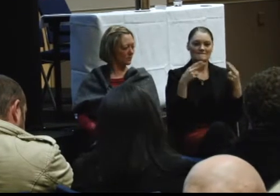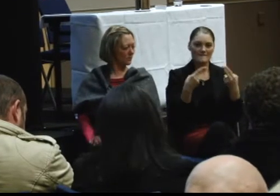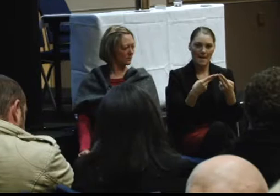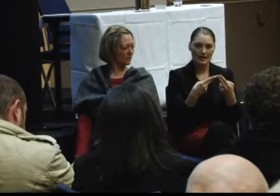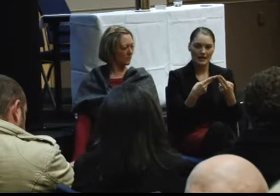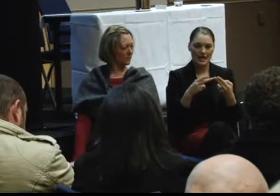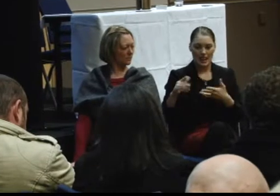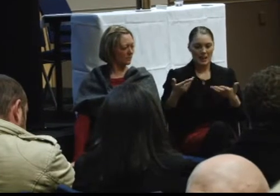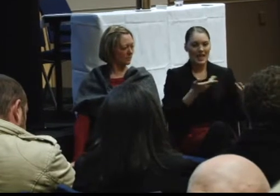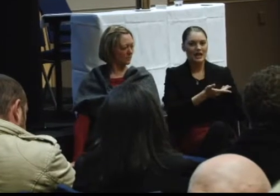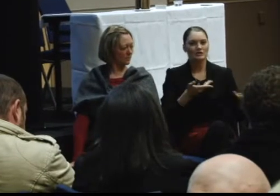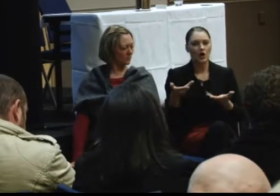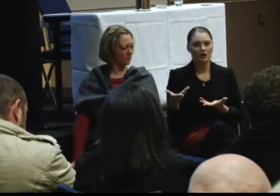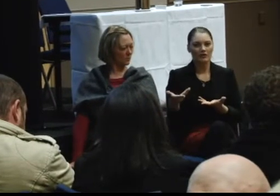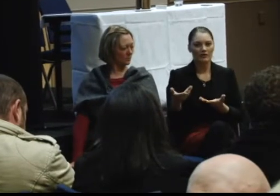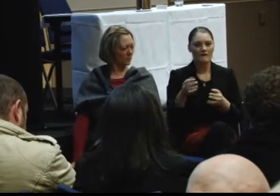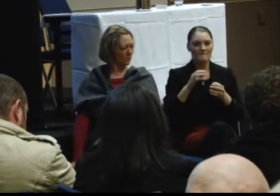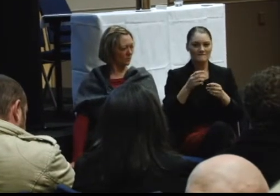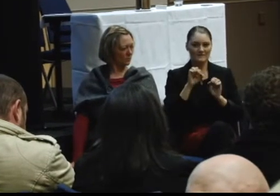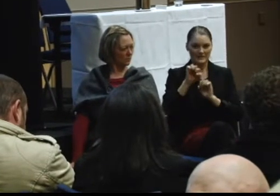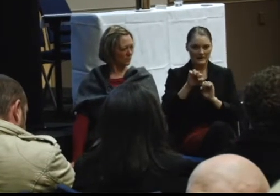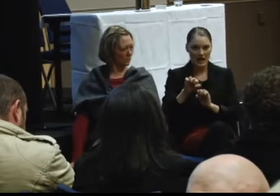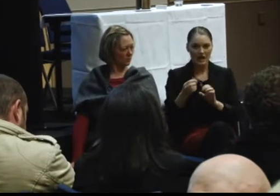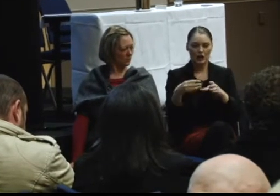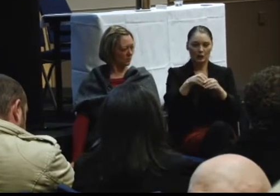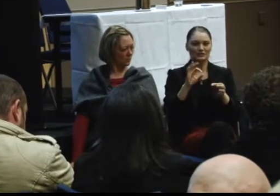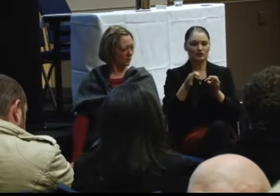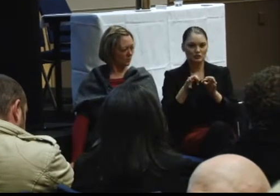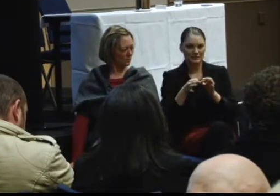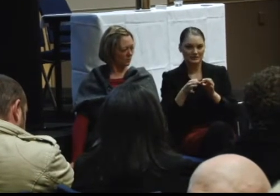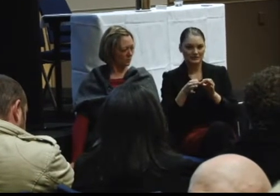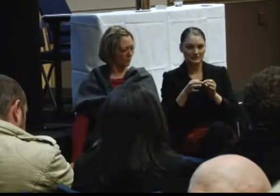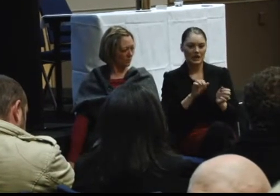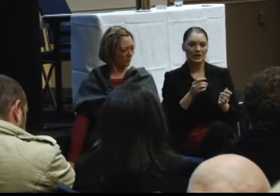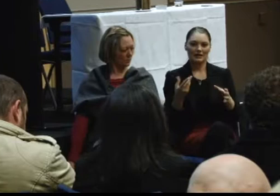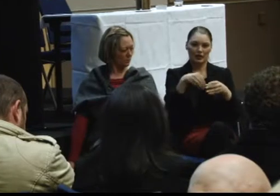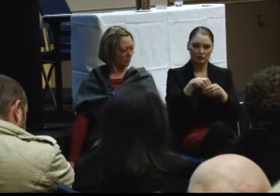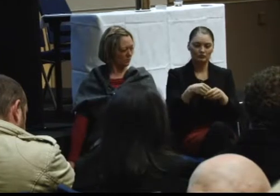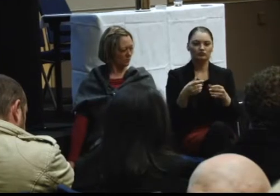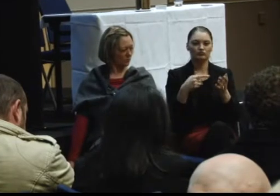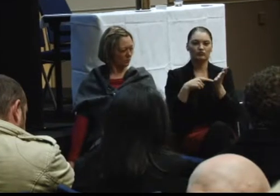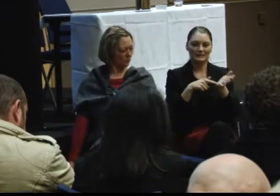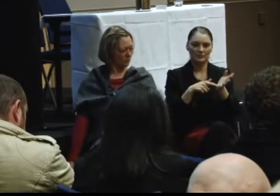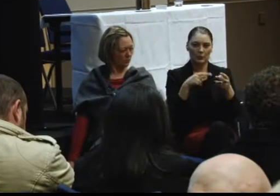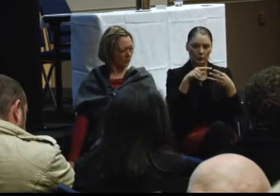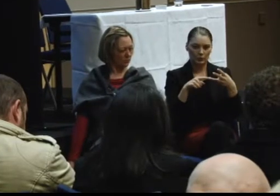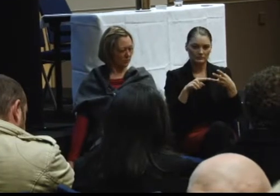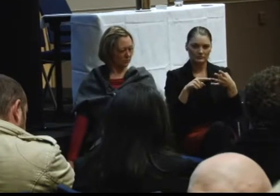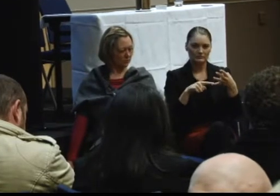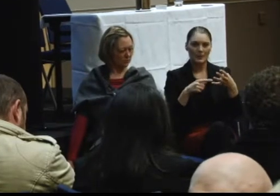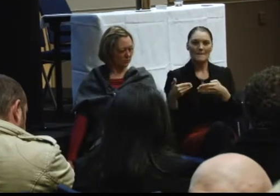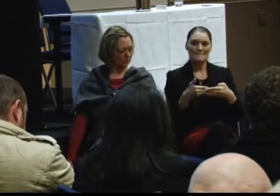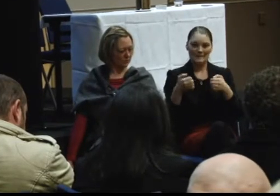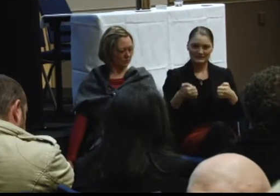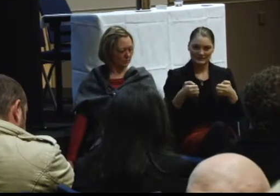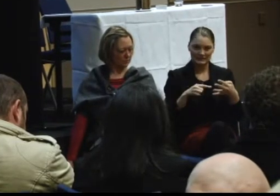visitor, it includes interpreters and transport and babysitting and stuff like